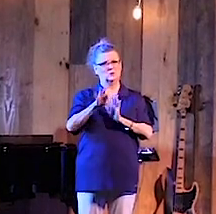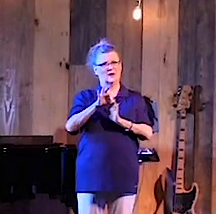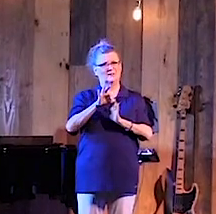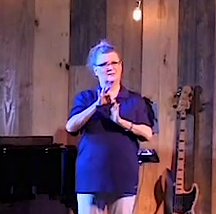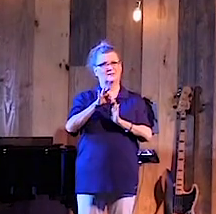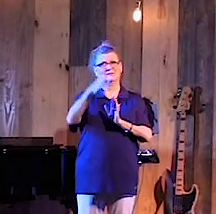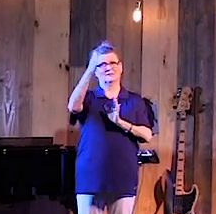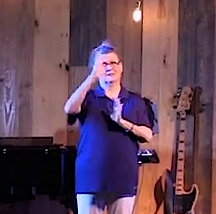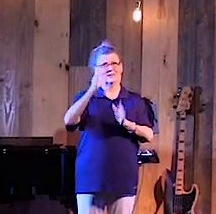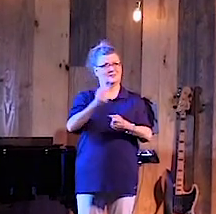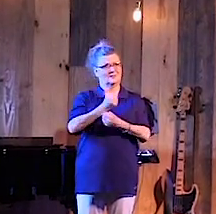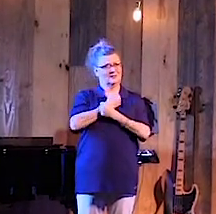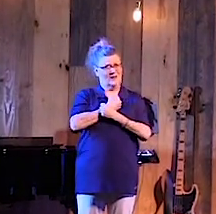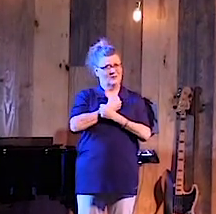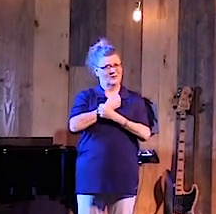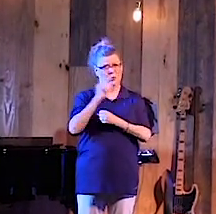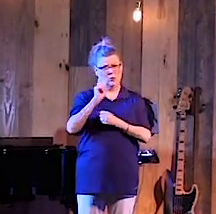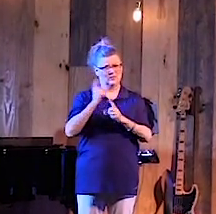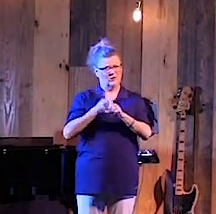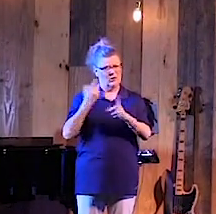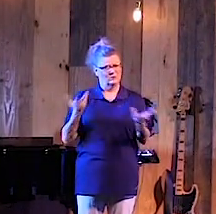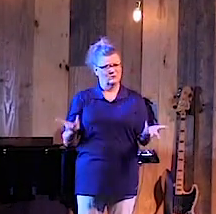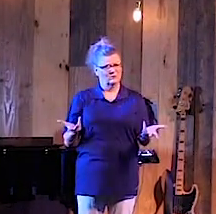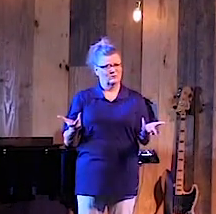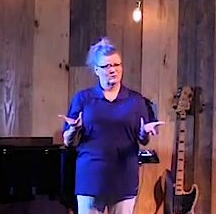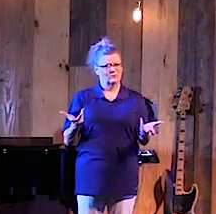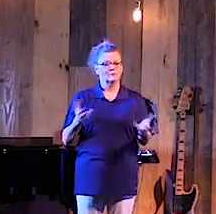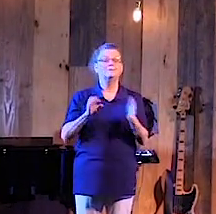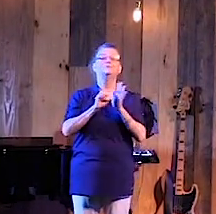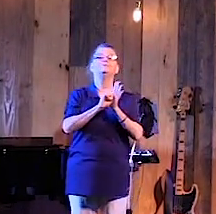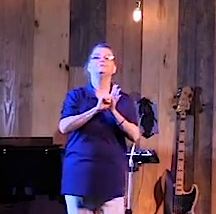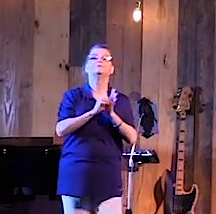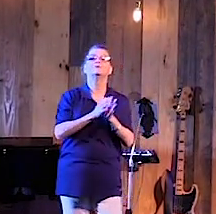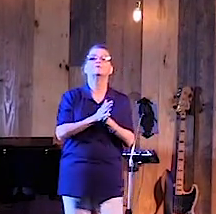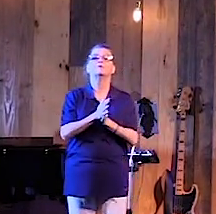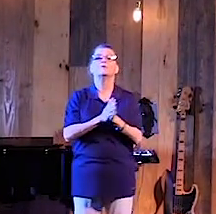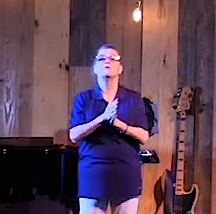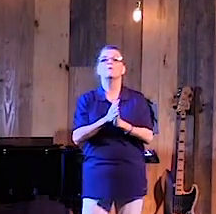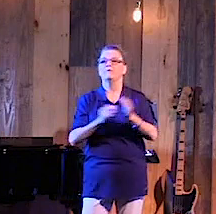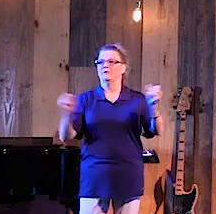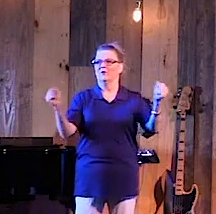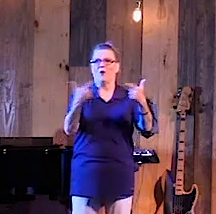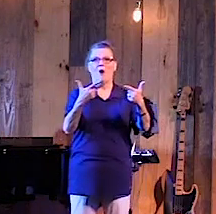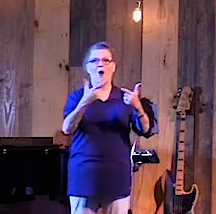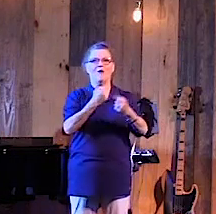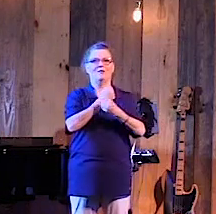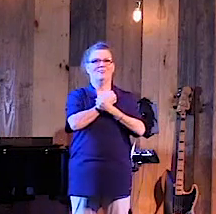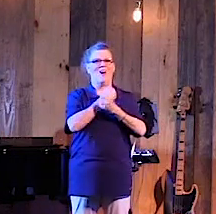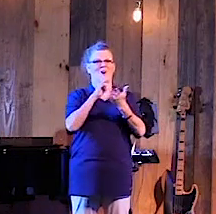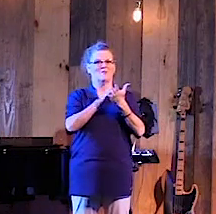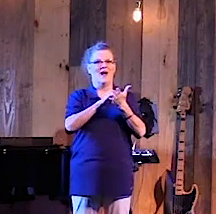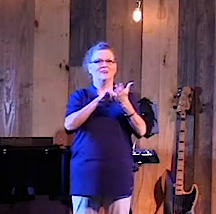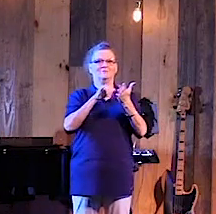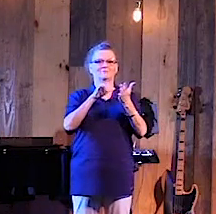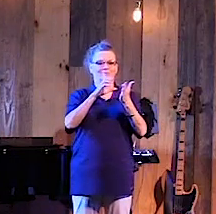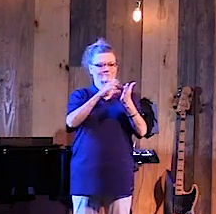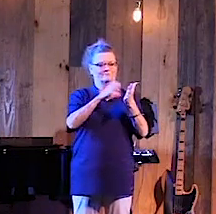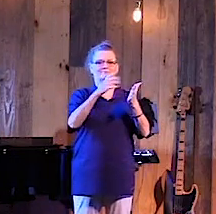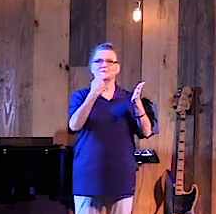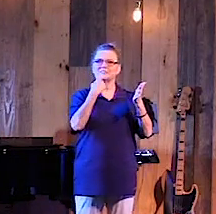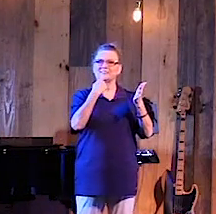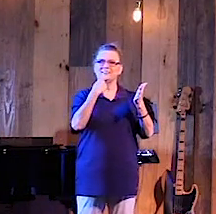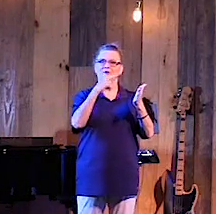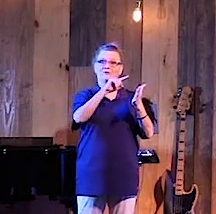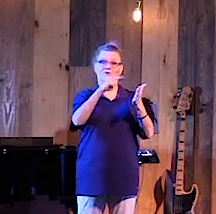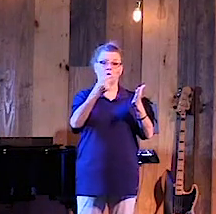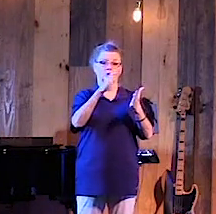should forgive one another? I mean, where did that come from? I mean, for example, everybody seems to love 1 Corinthians 13 and they like to have it read